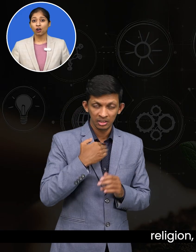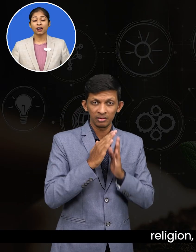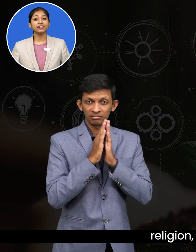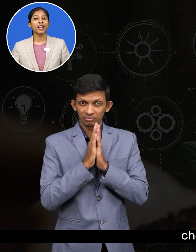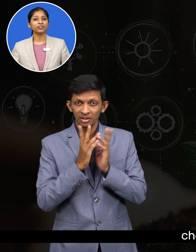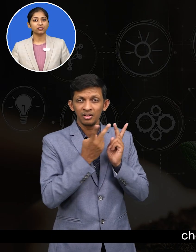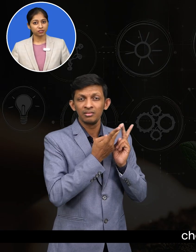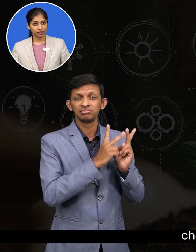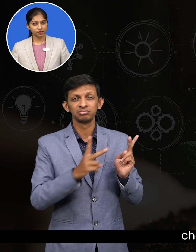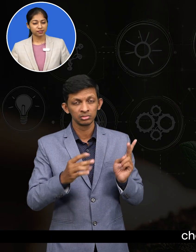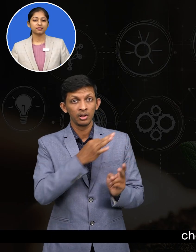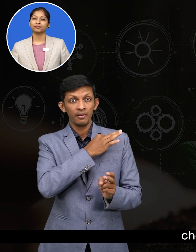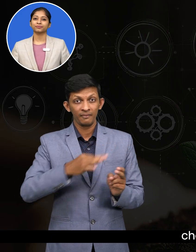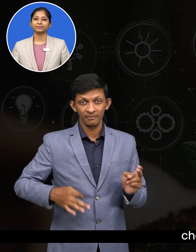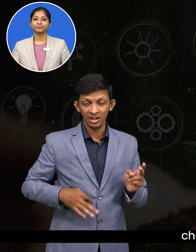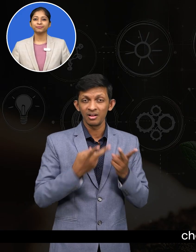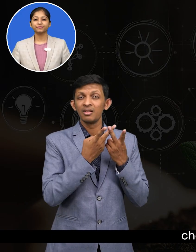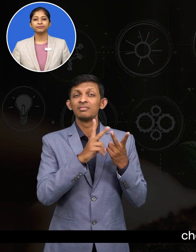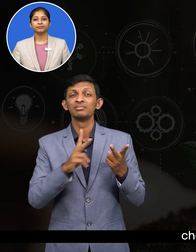sex, or other characteristics.